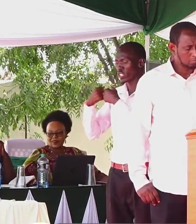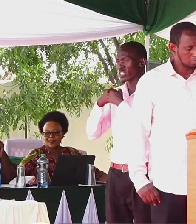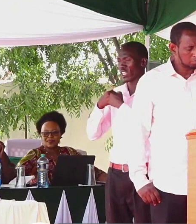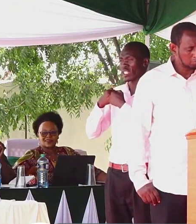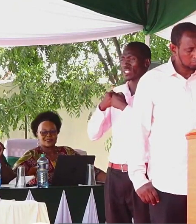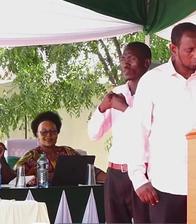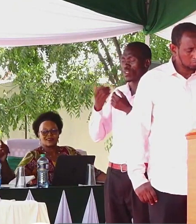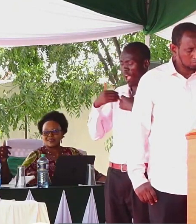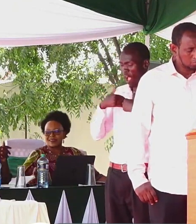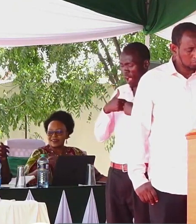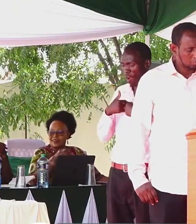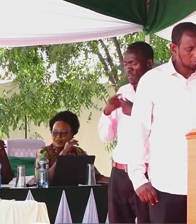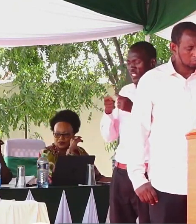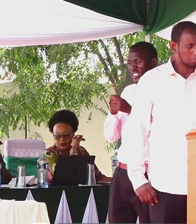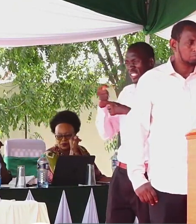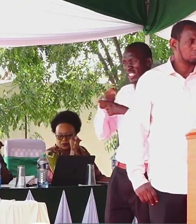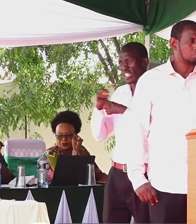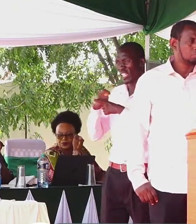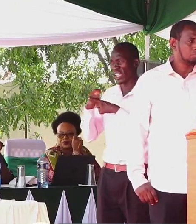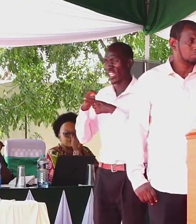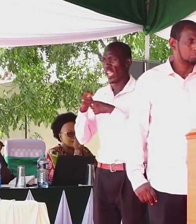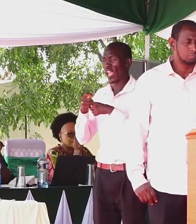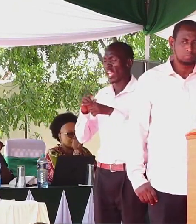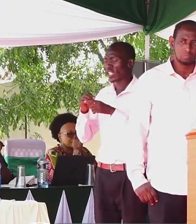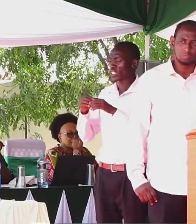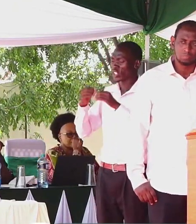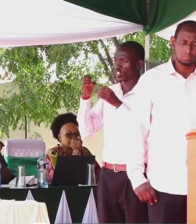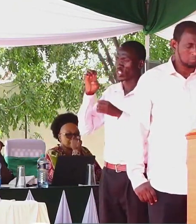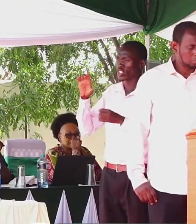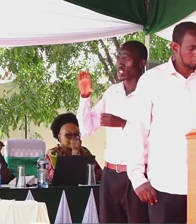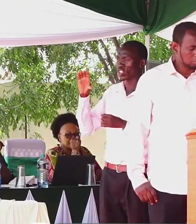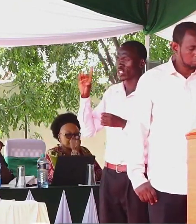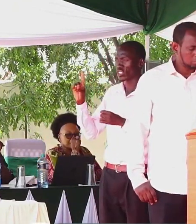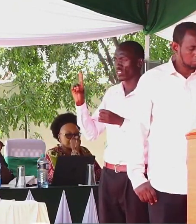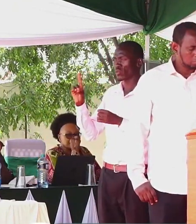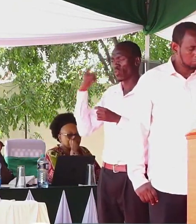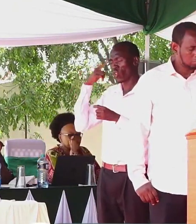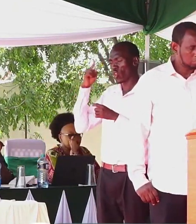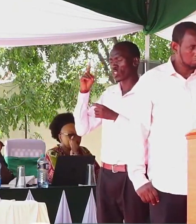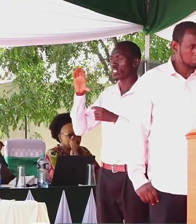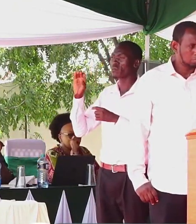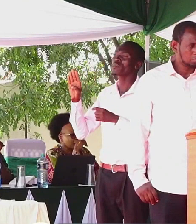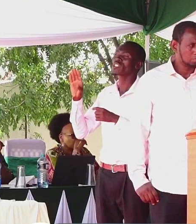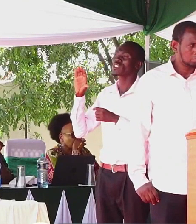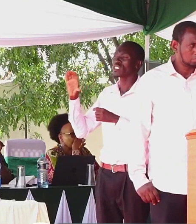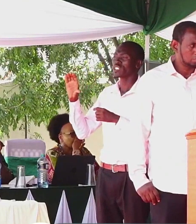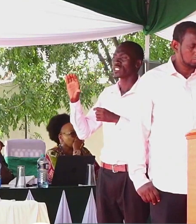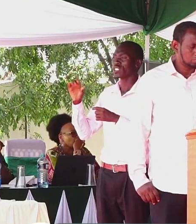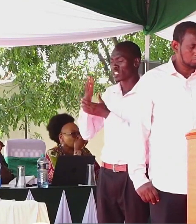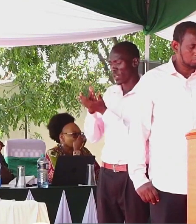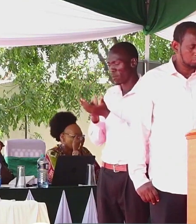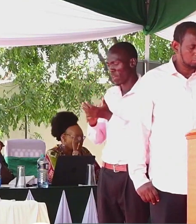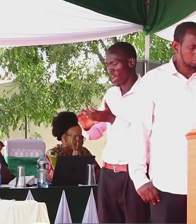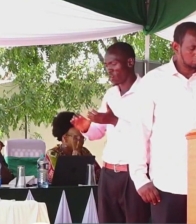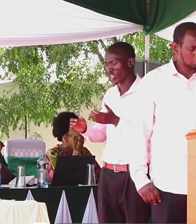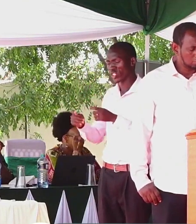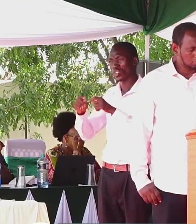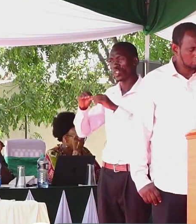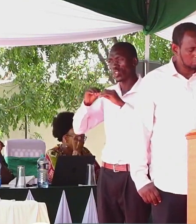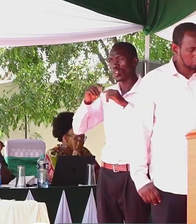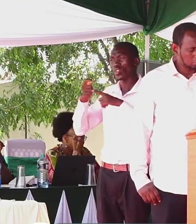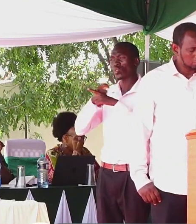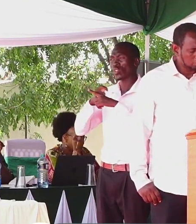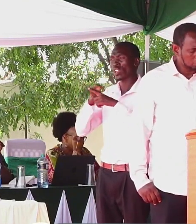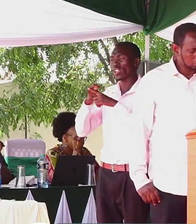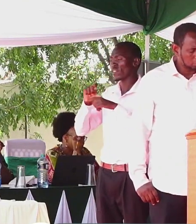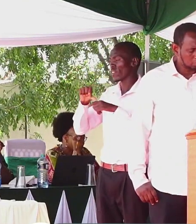have trained 100 teachers in CBC. Actually, those were 2 sub-counties. We are yet to train the rest of the